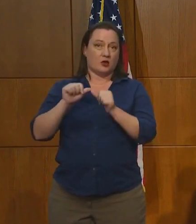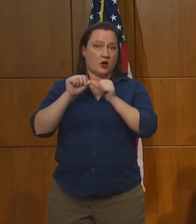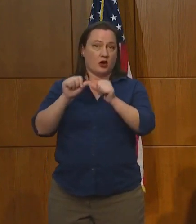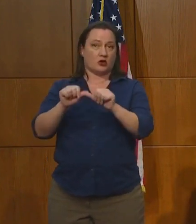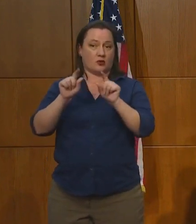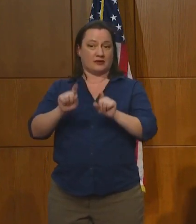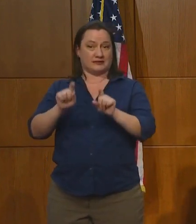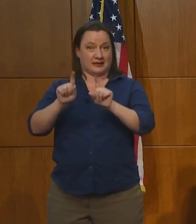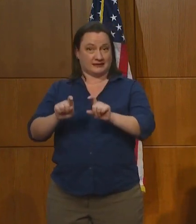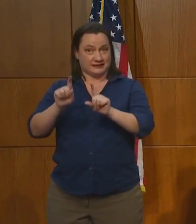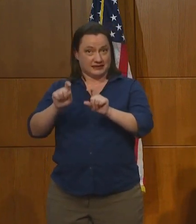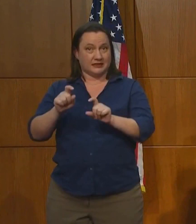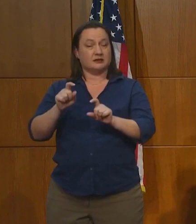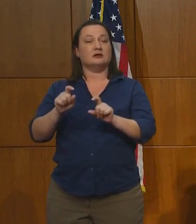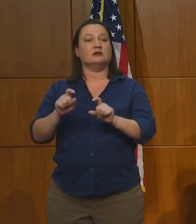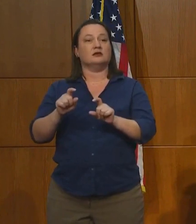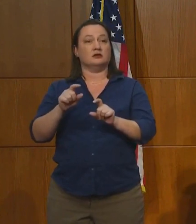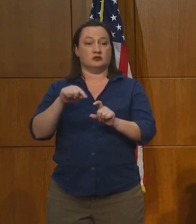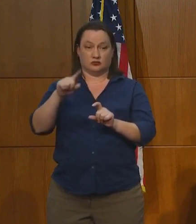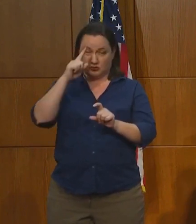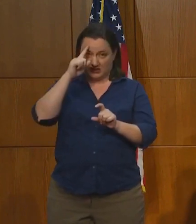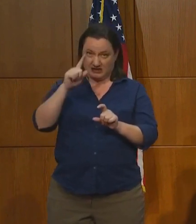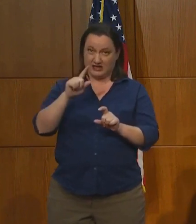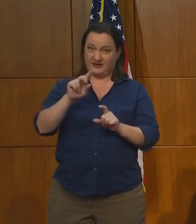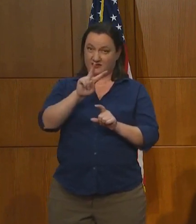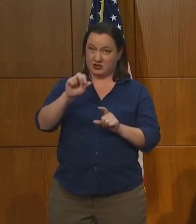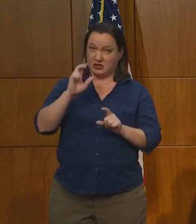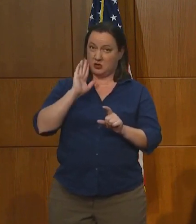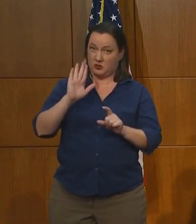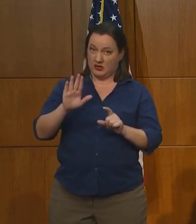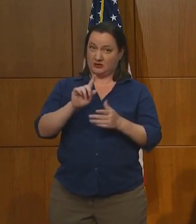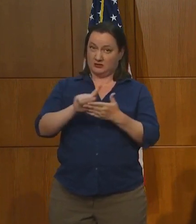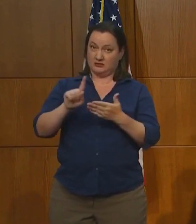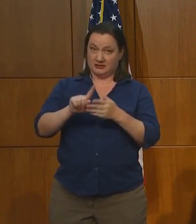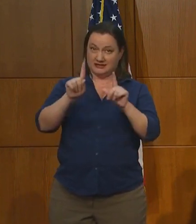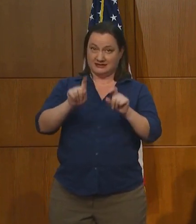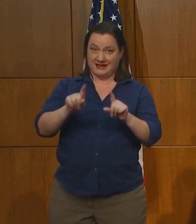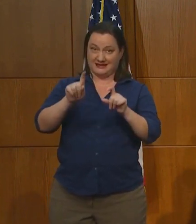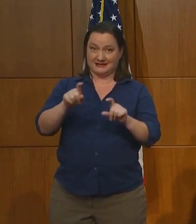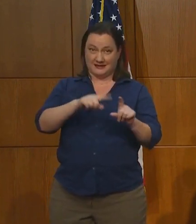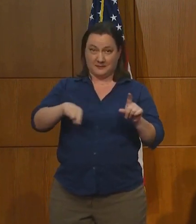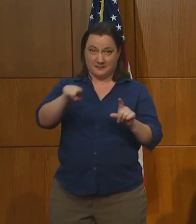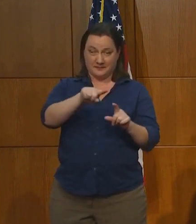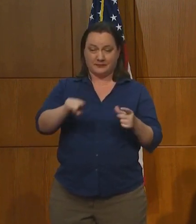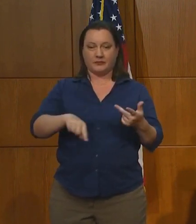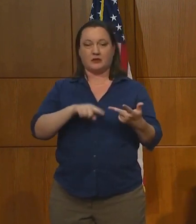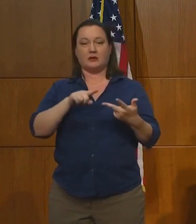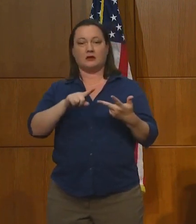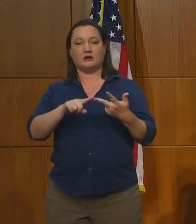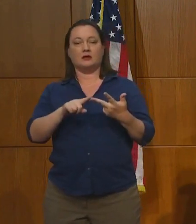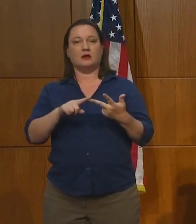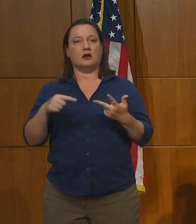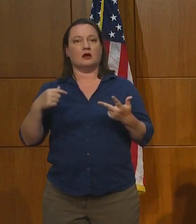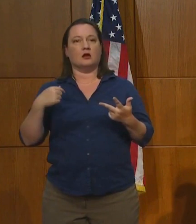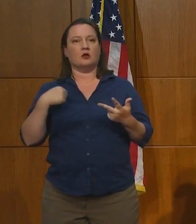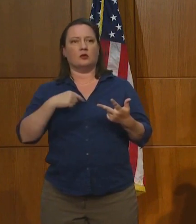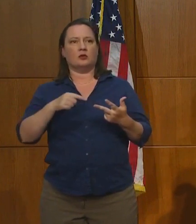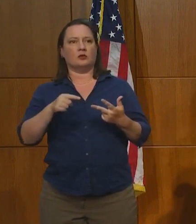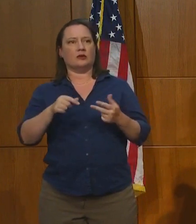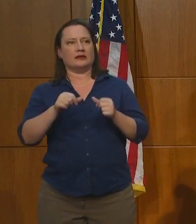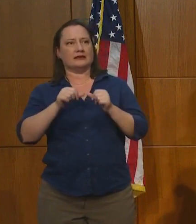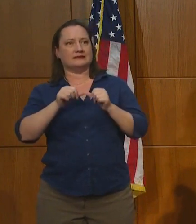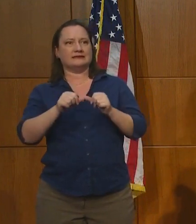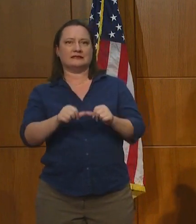and do? And then finally, the AP, we continue to hear from Virginians who cannot reach anyone at